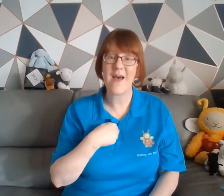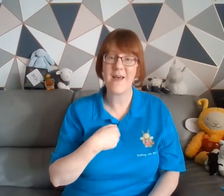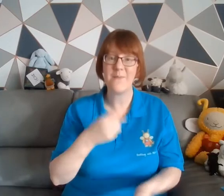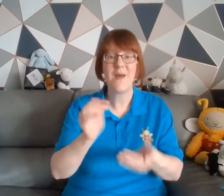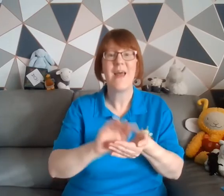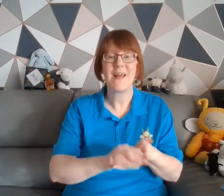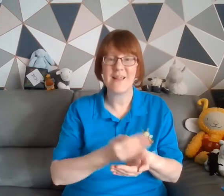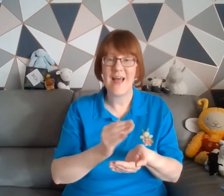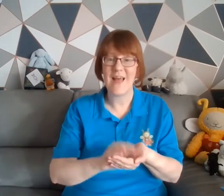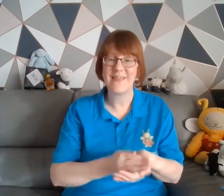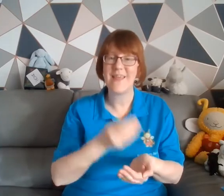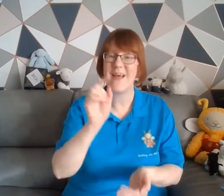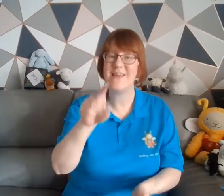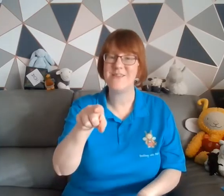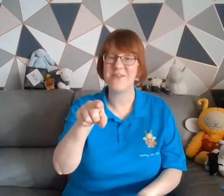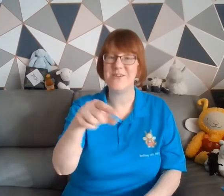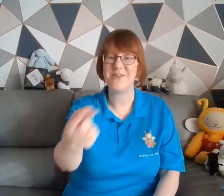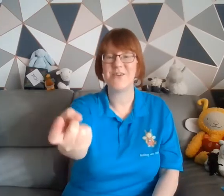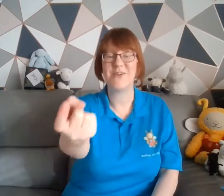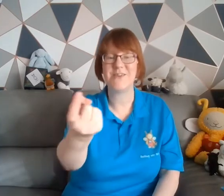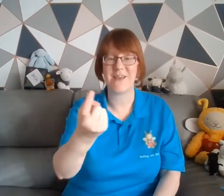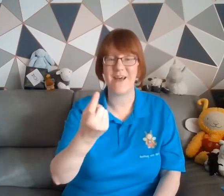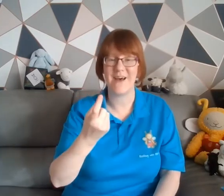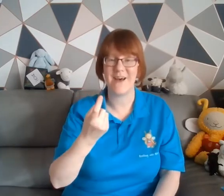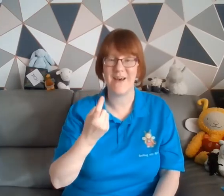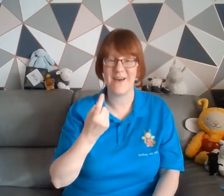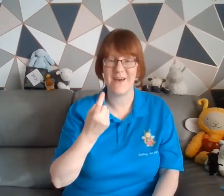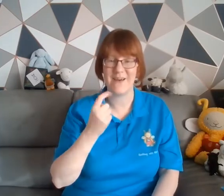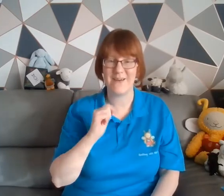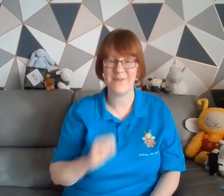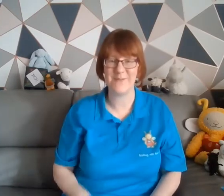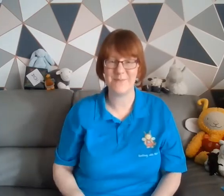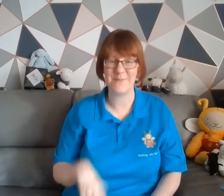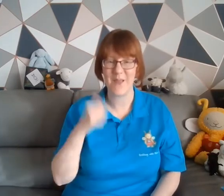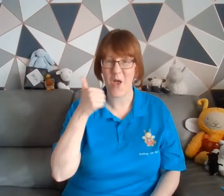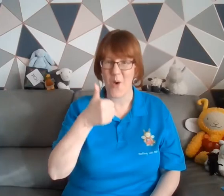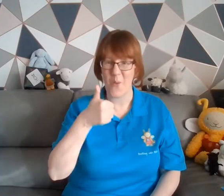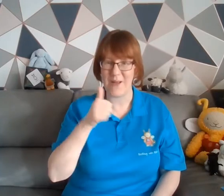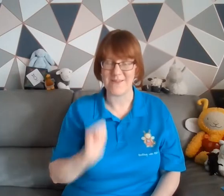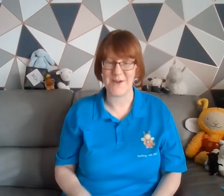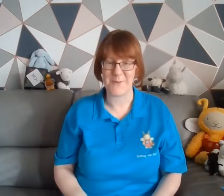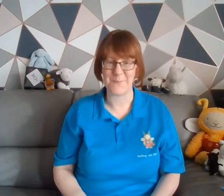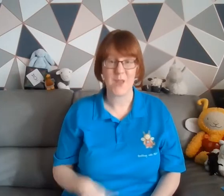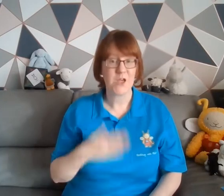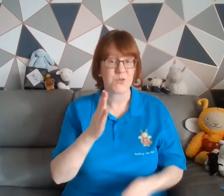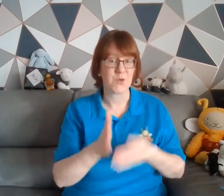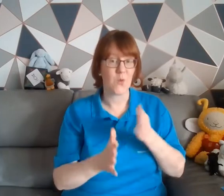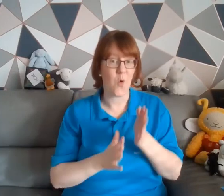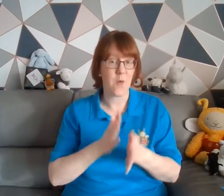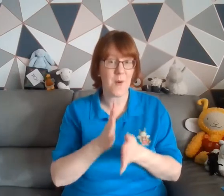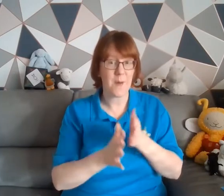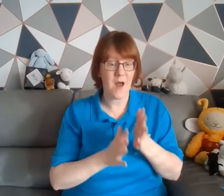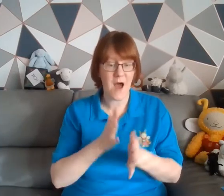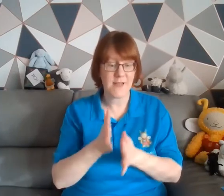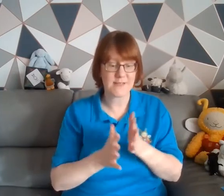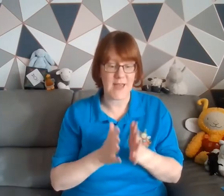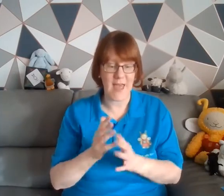I, glad that you could come. Well done. So we're going to warm up our hands